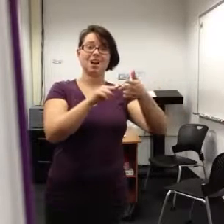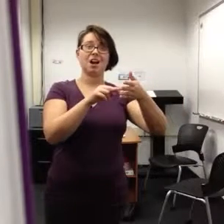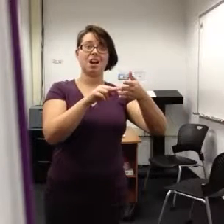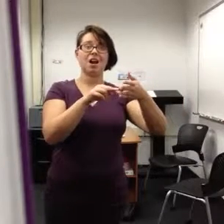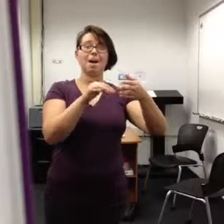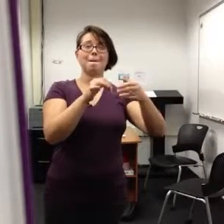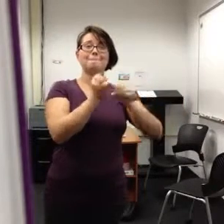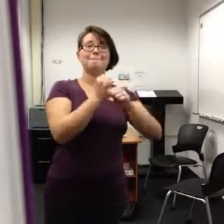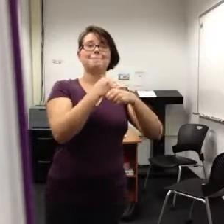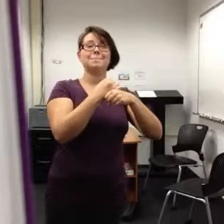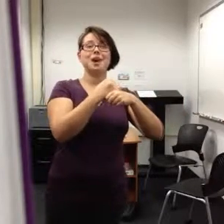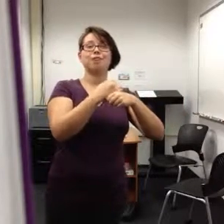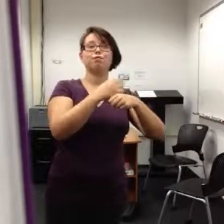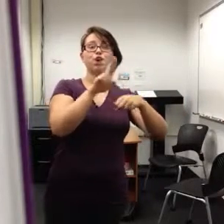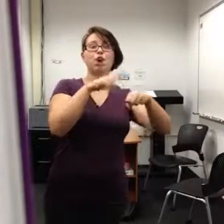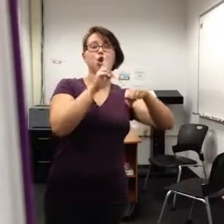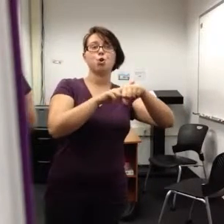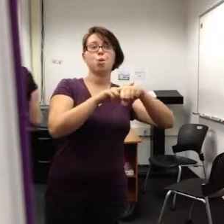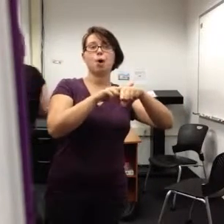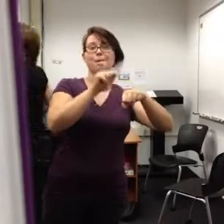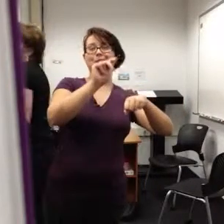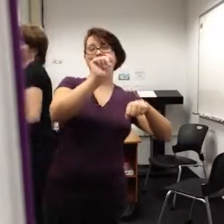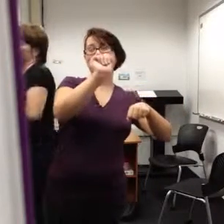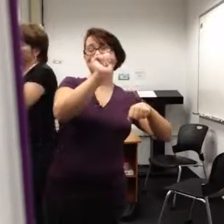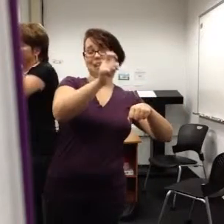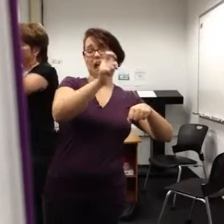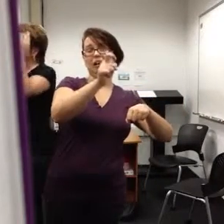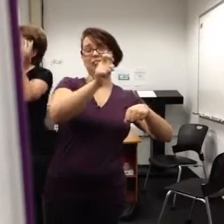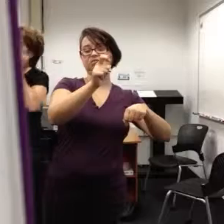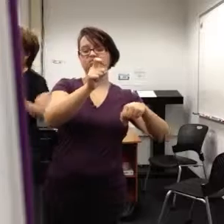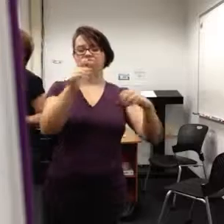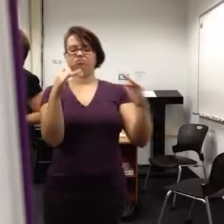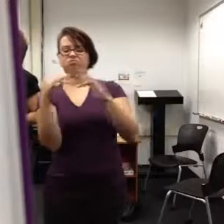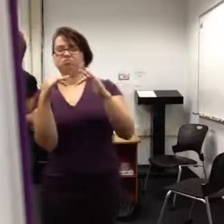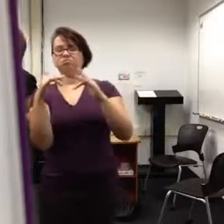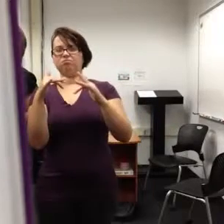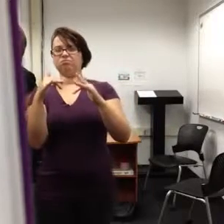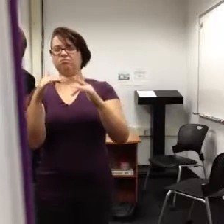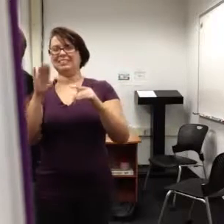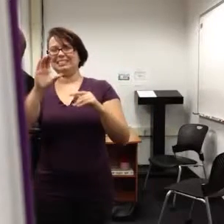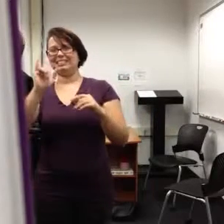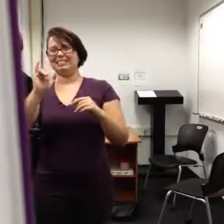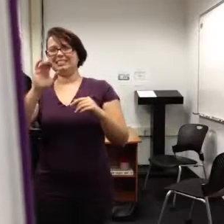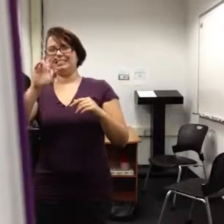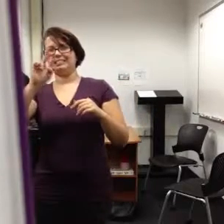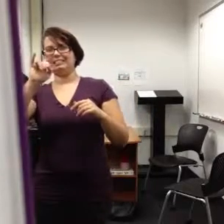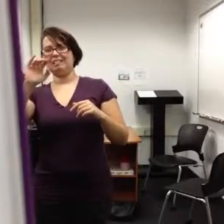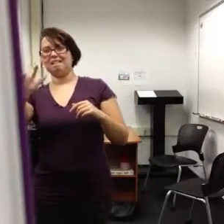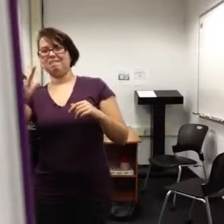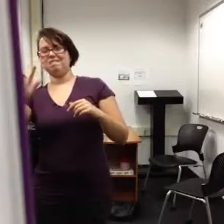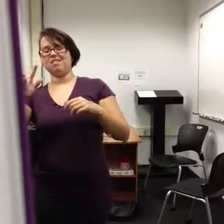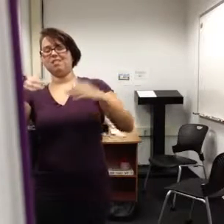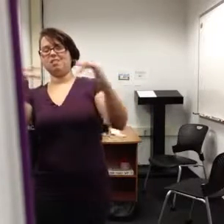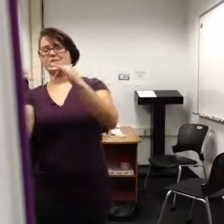tax. We tried a little bit of it at the Civil War, but now it became a permanent fixture. There are two types of